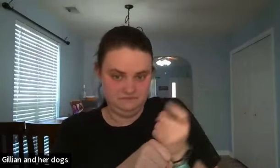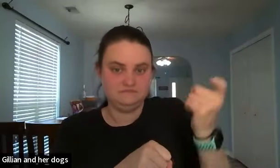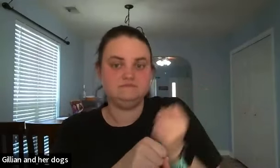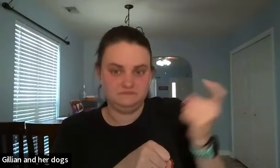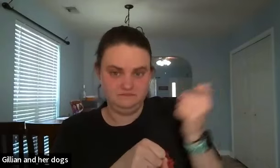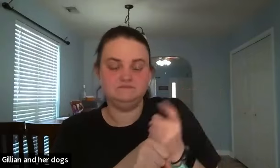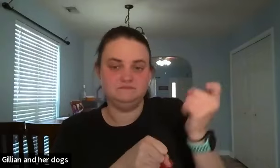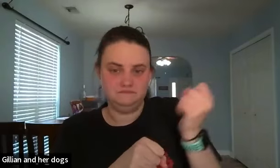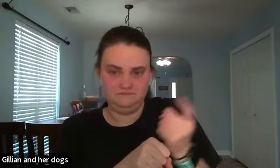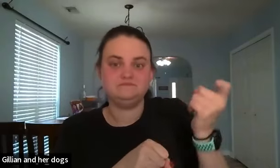Mm-hmm.